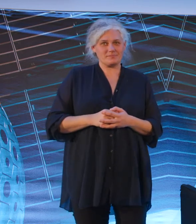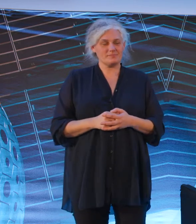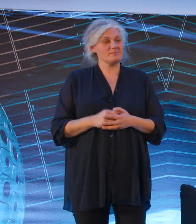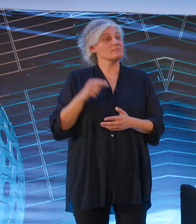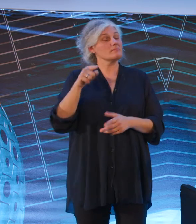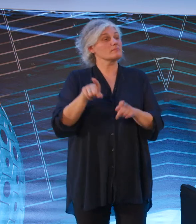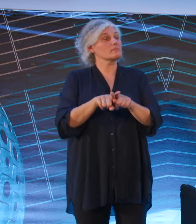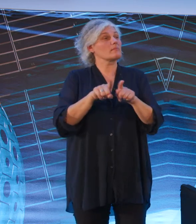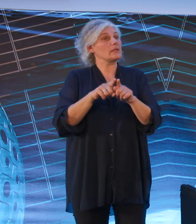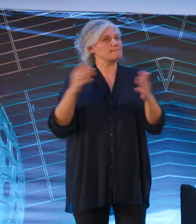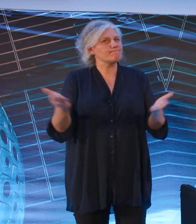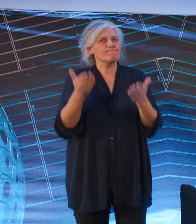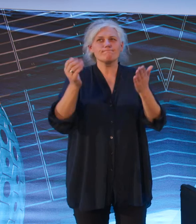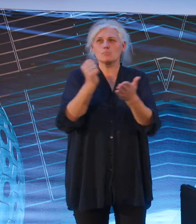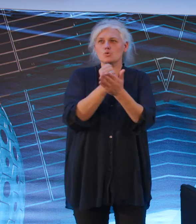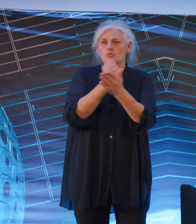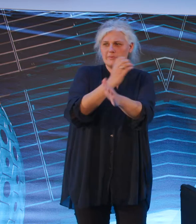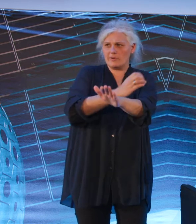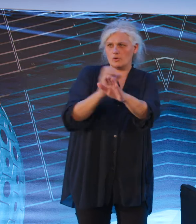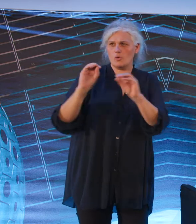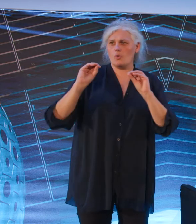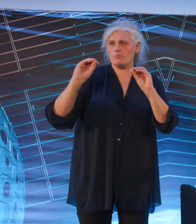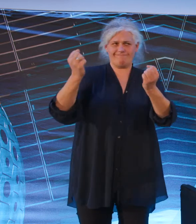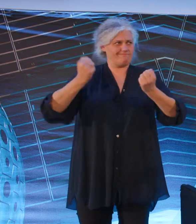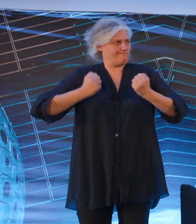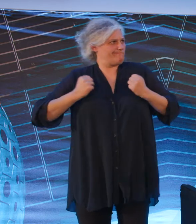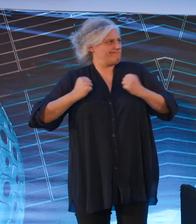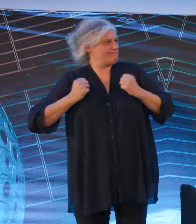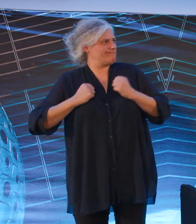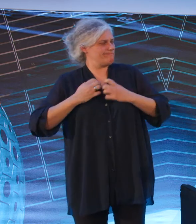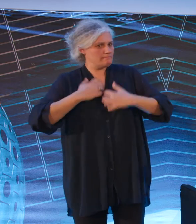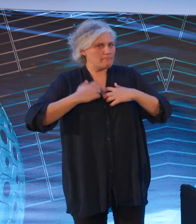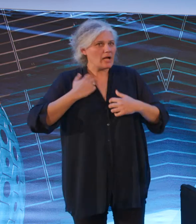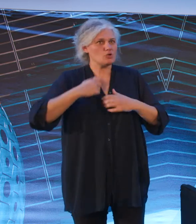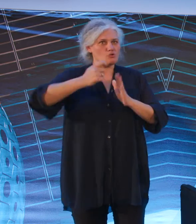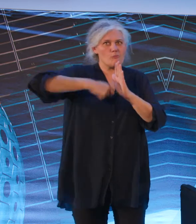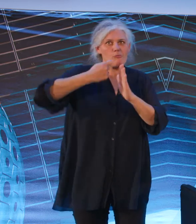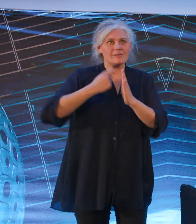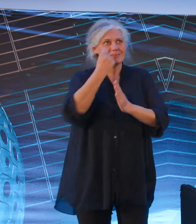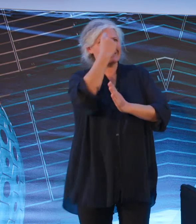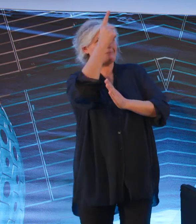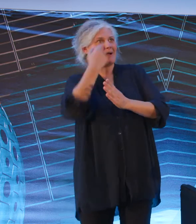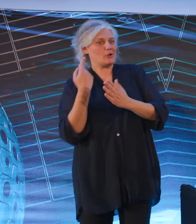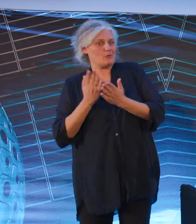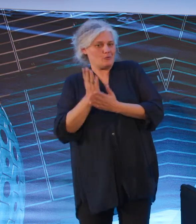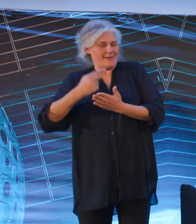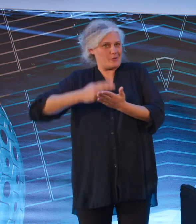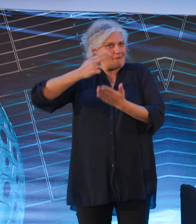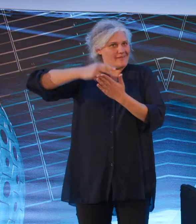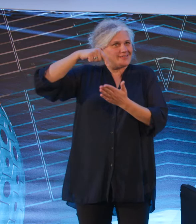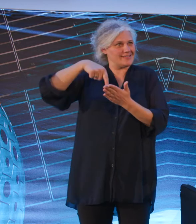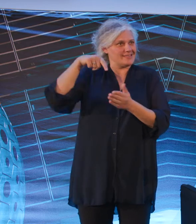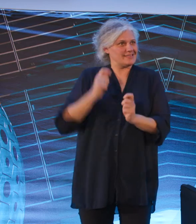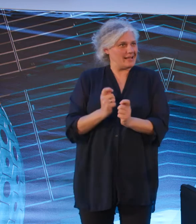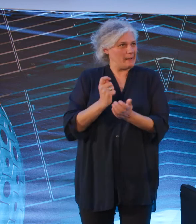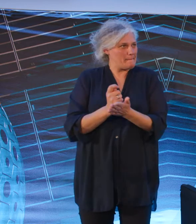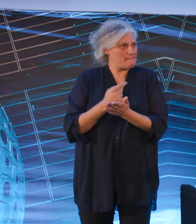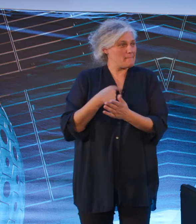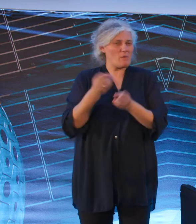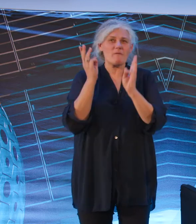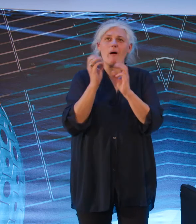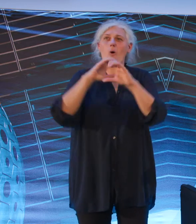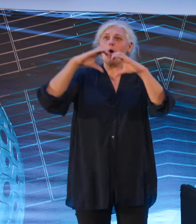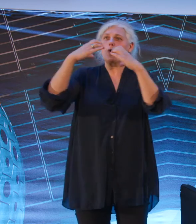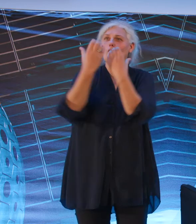This will also encourage students to continue their own passions and projects inspired within Maynooth. For me, it will forever be the power of